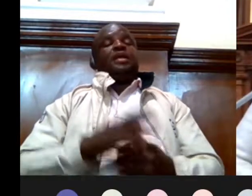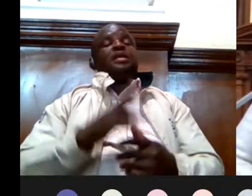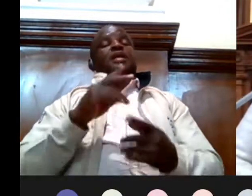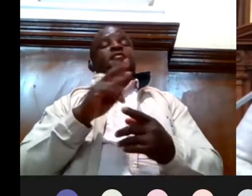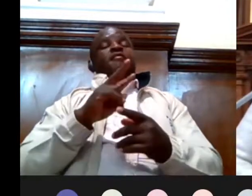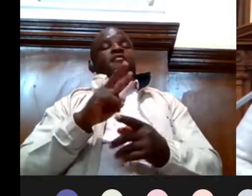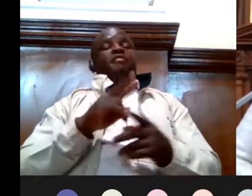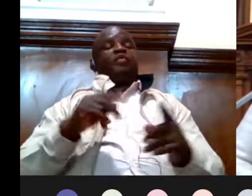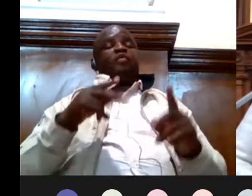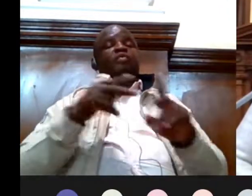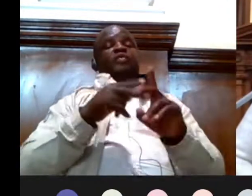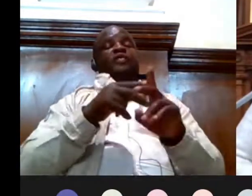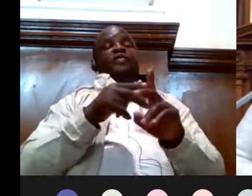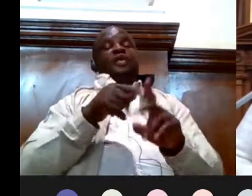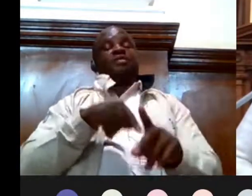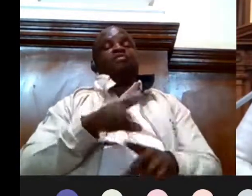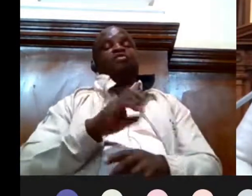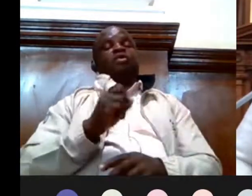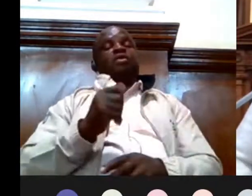where women are